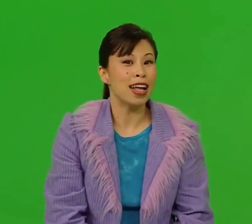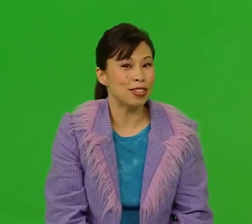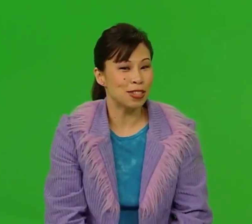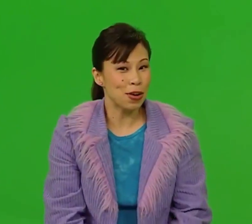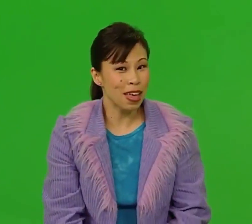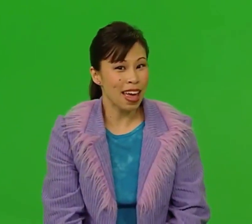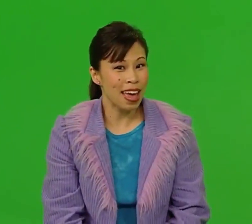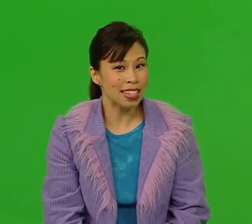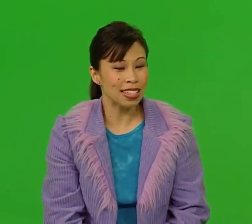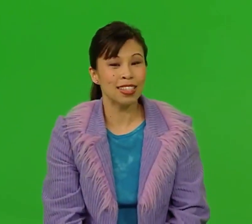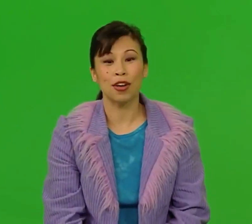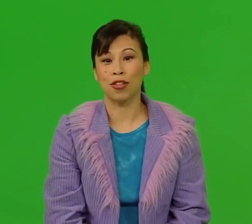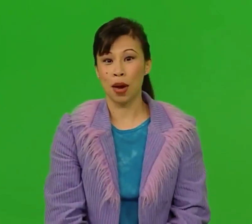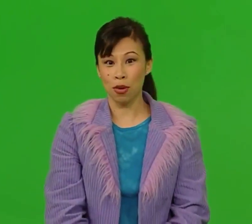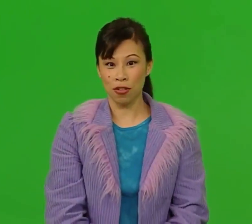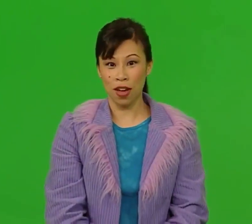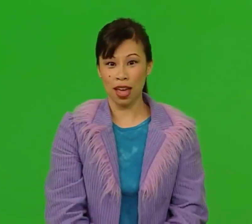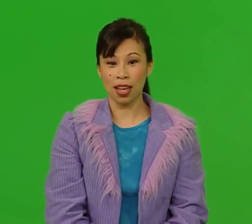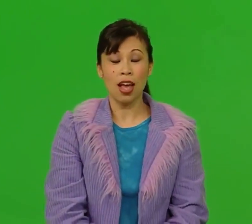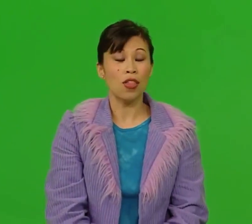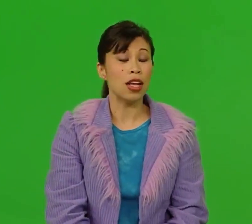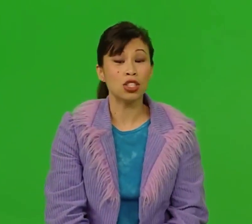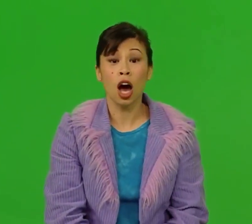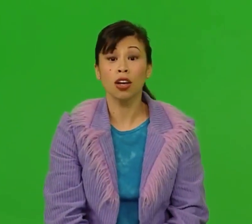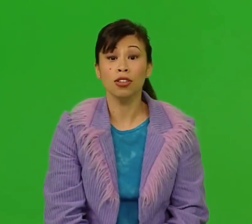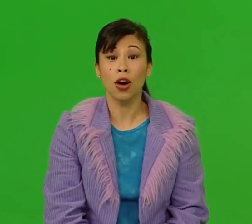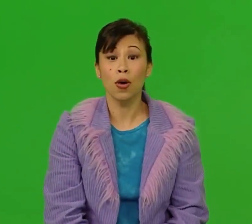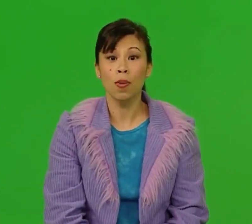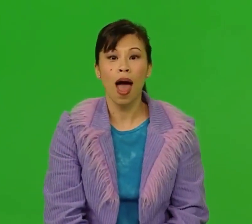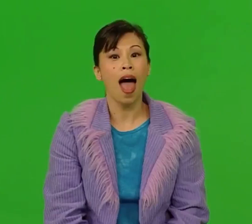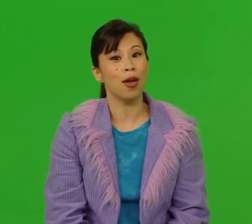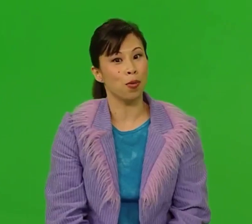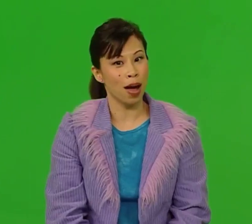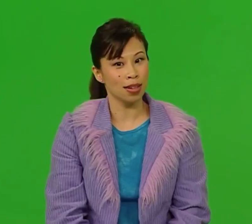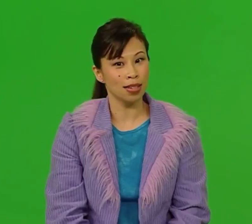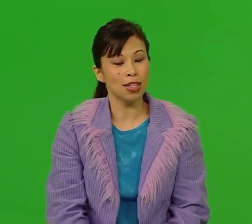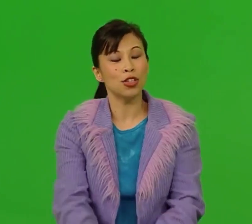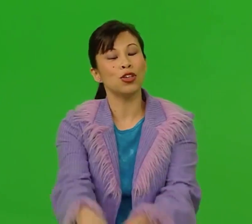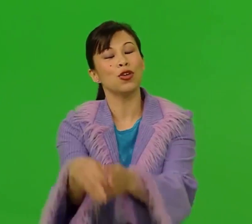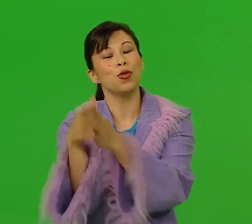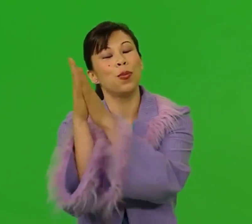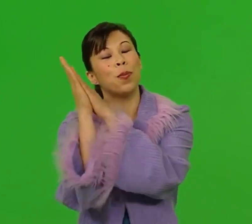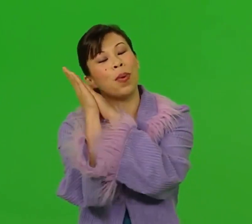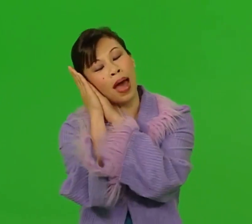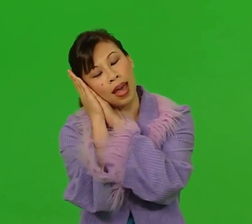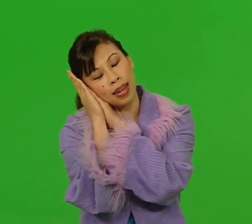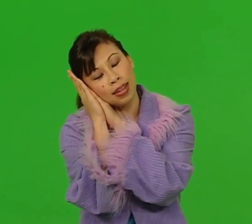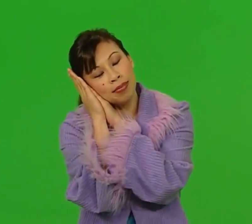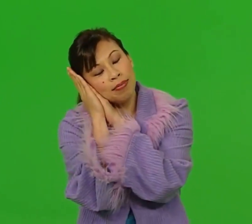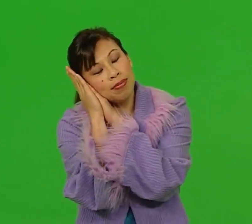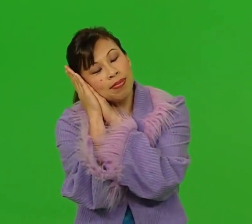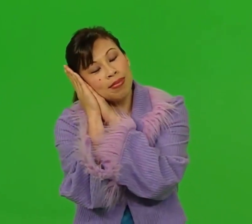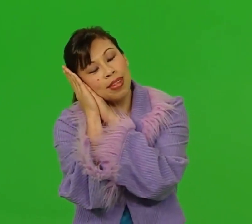And so they ate till they were fed, then toddled home and went to bed.